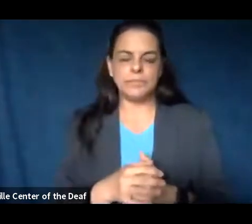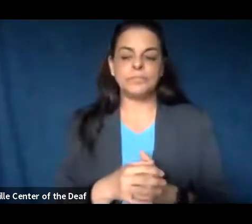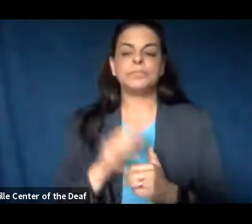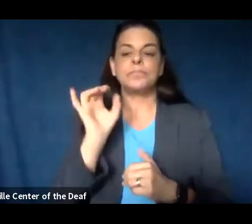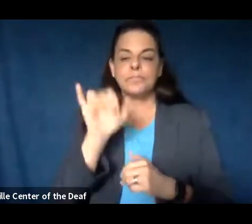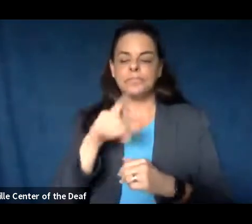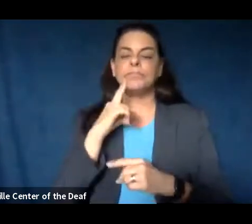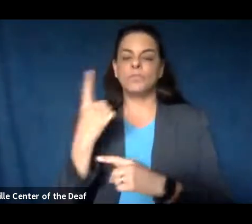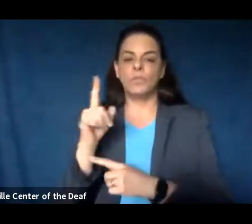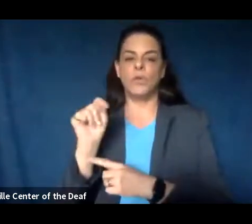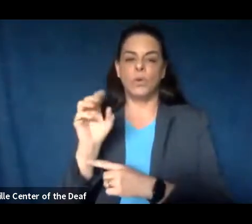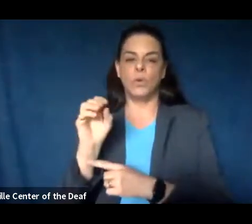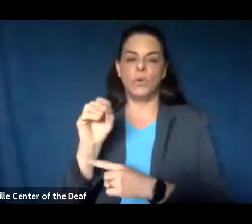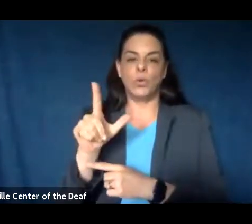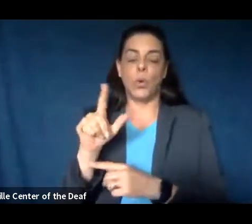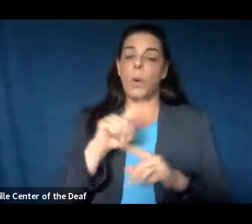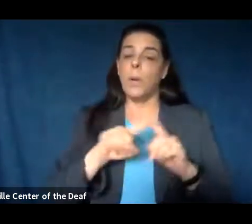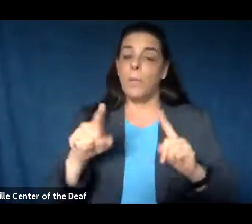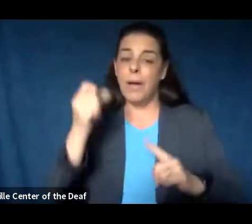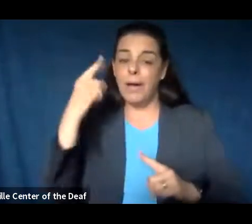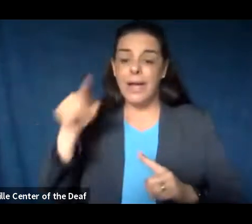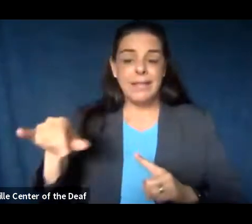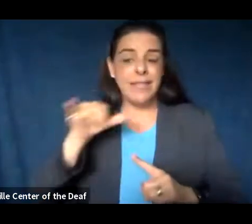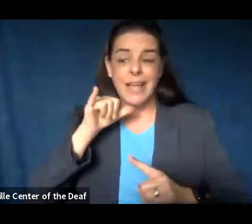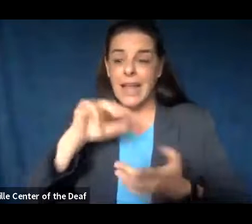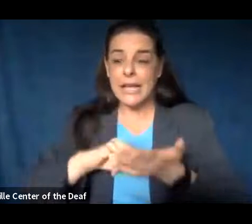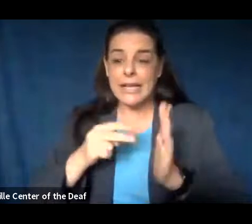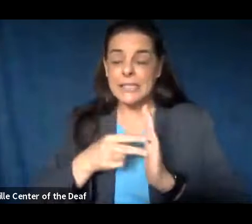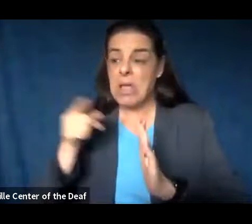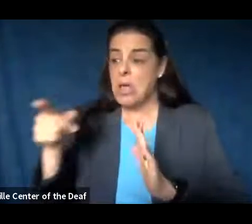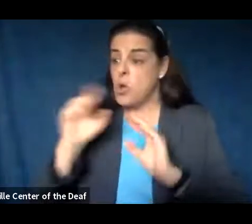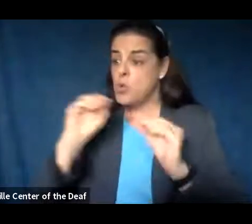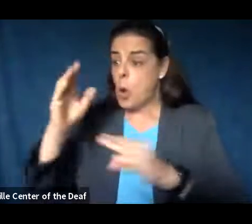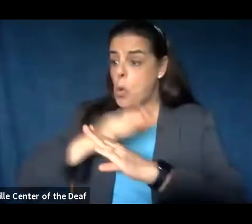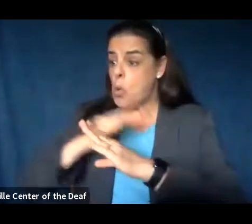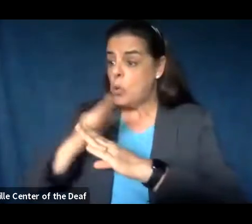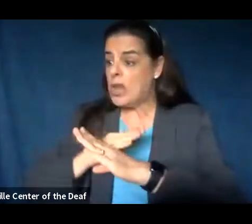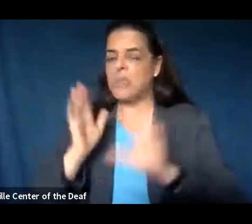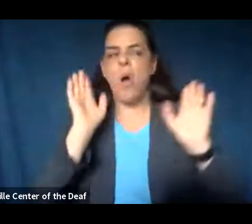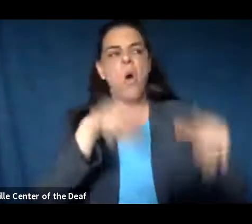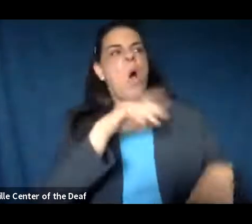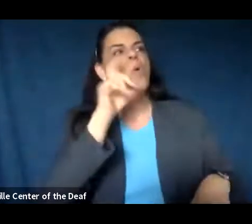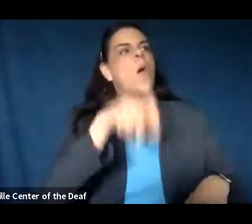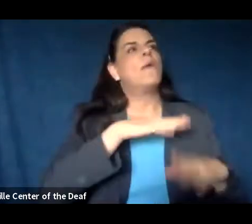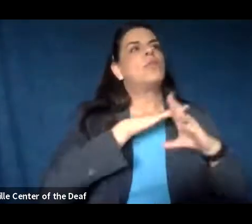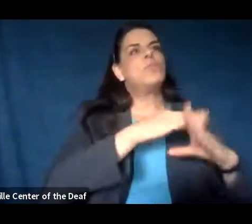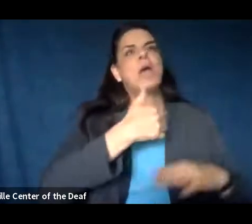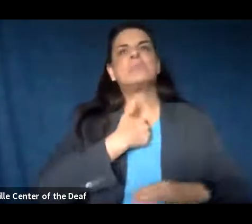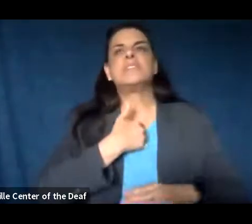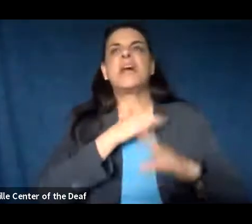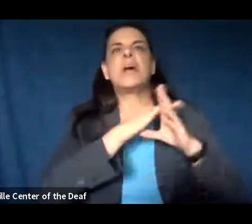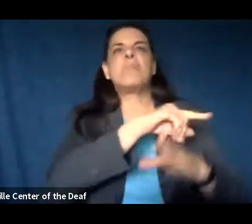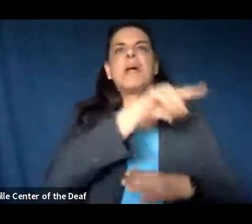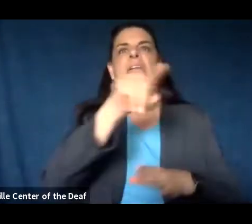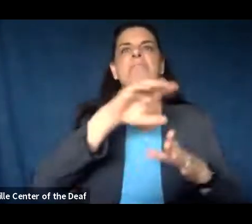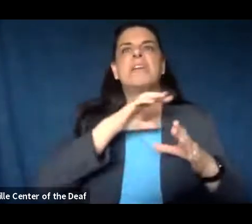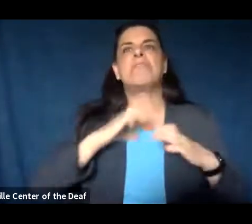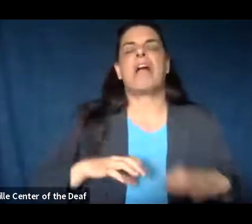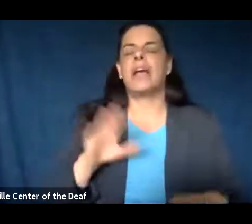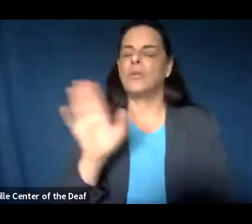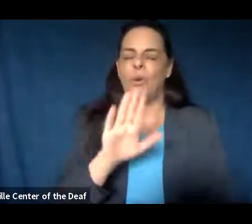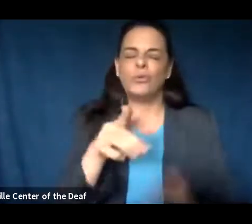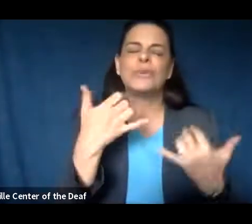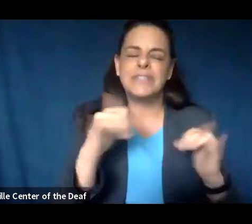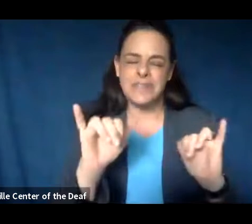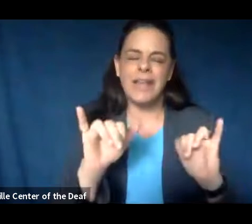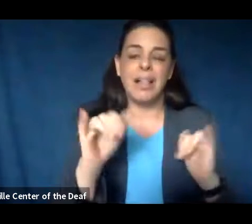one tool, and that does not negate all of the other things that you need to be doing to protect yourself, your clients, and the community in general.